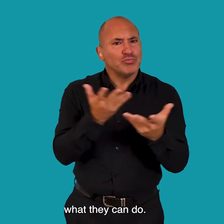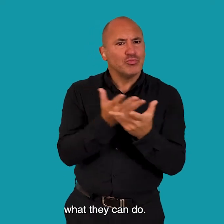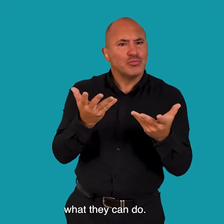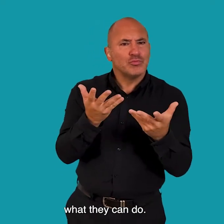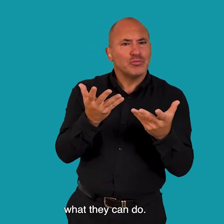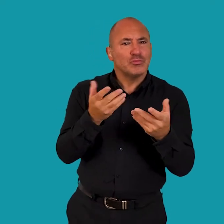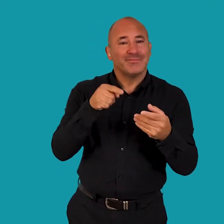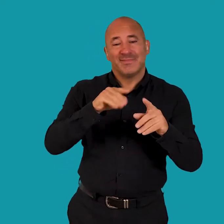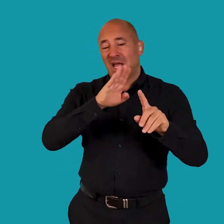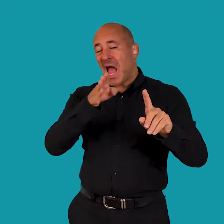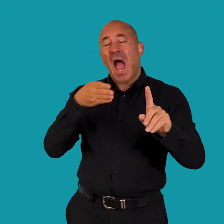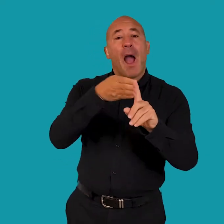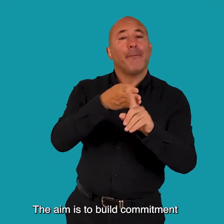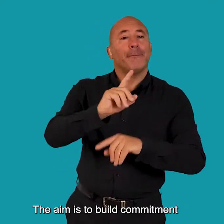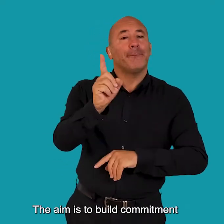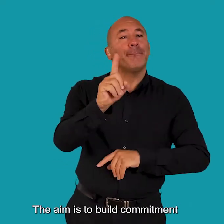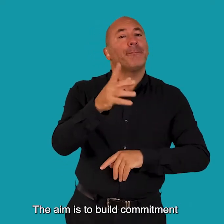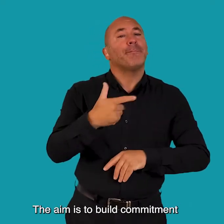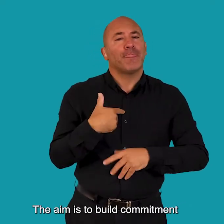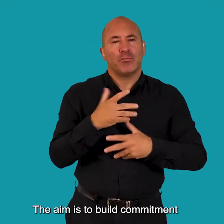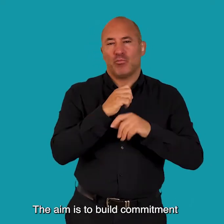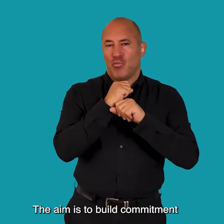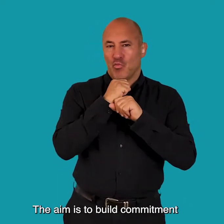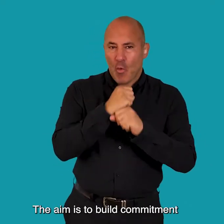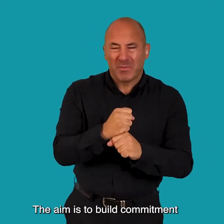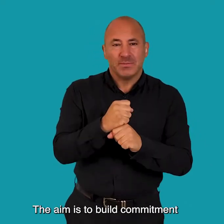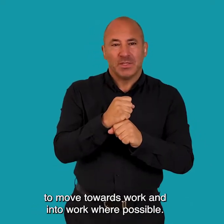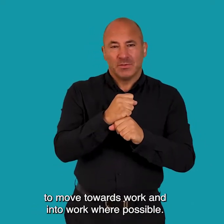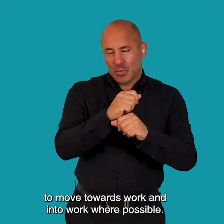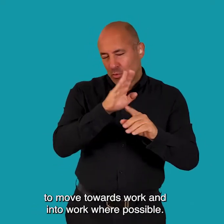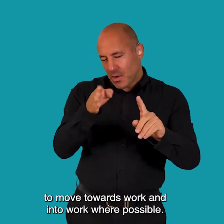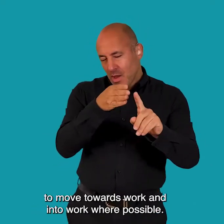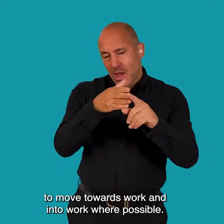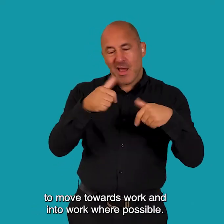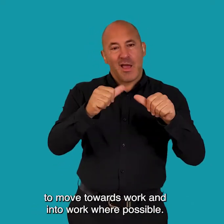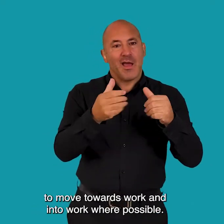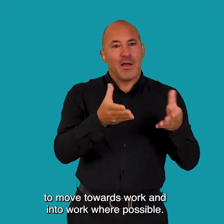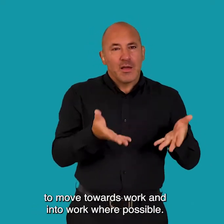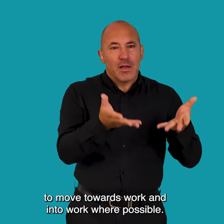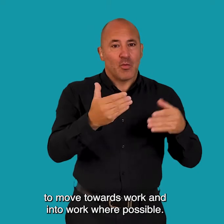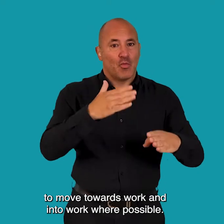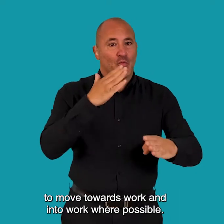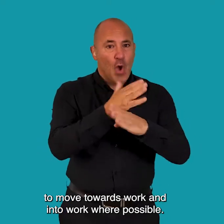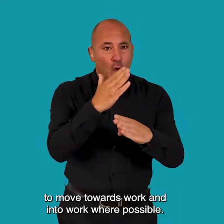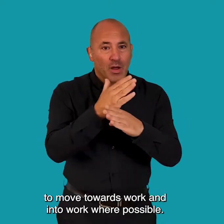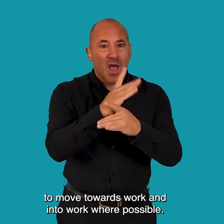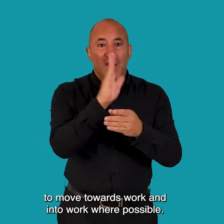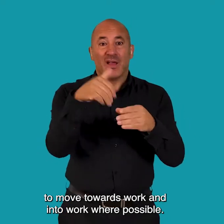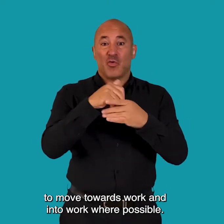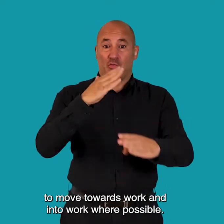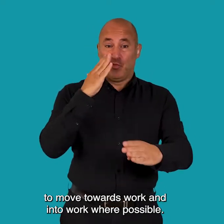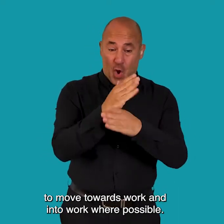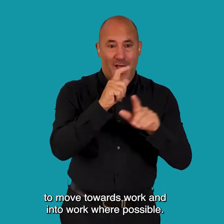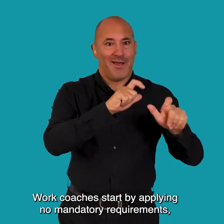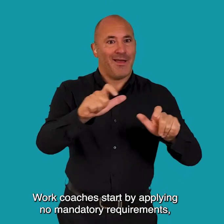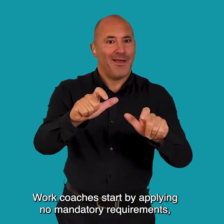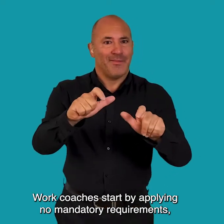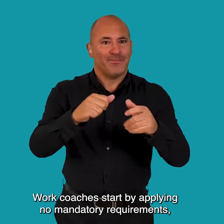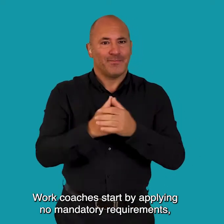do. The aim is to build commitment to move towards work and into work where possible. Work coaches